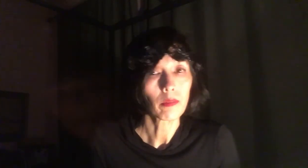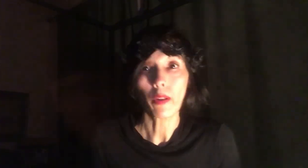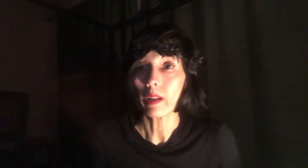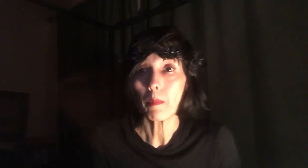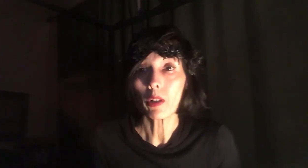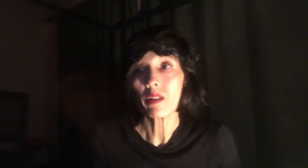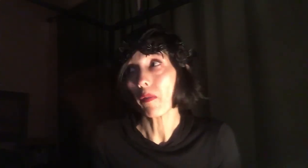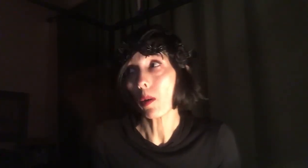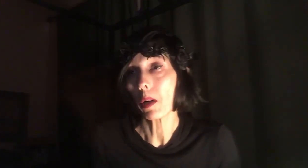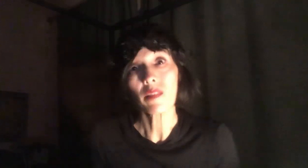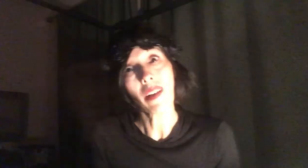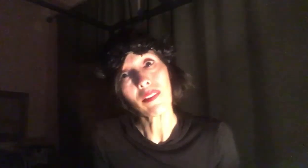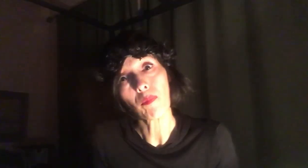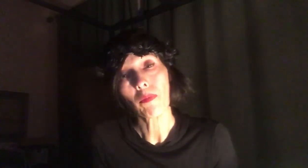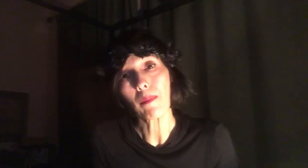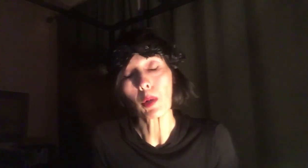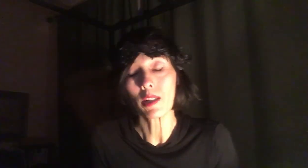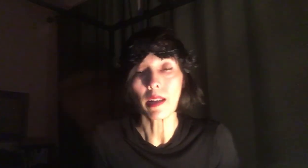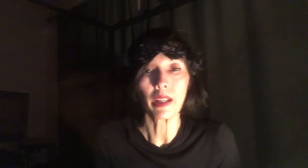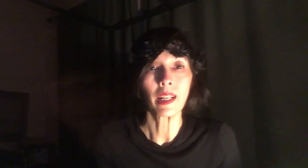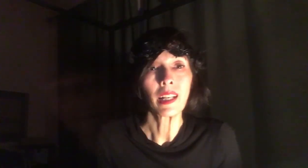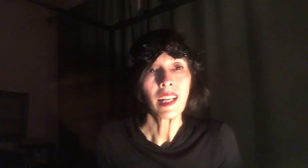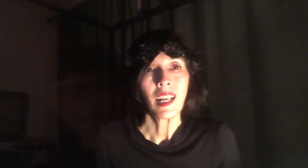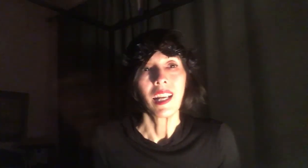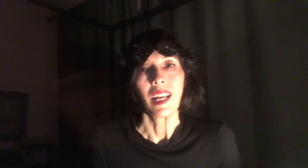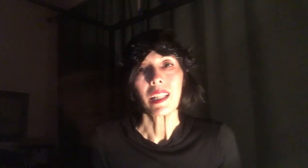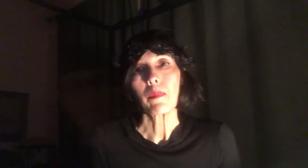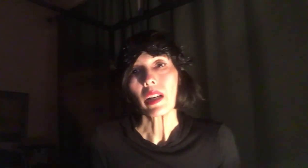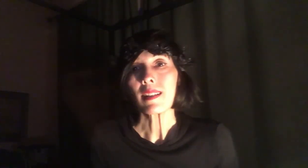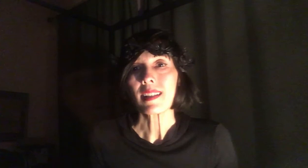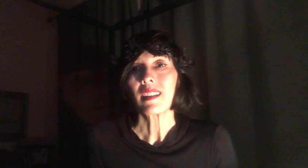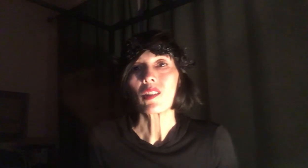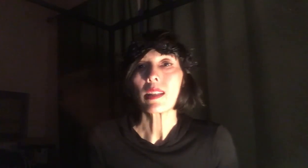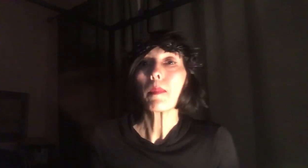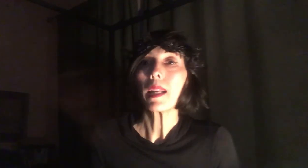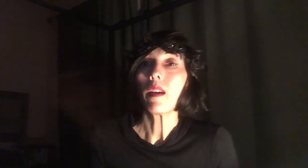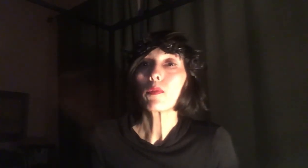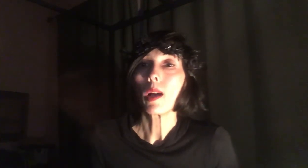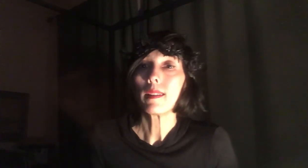three birds, four birds, five birds even. And I'm very excited to see my loved ones.